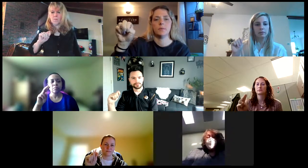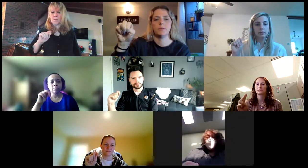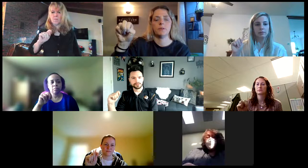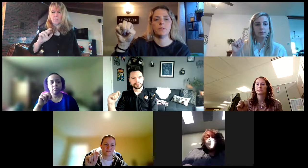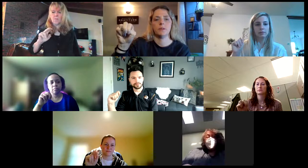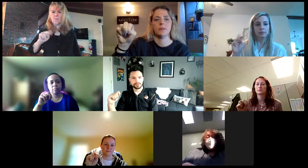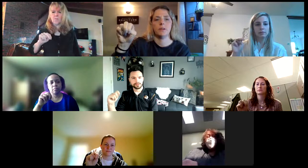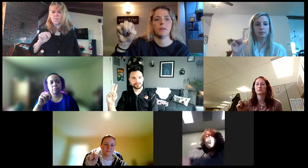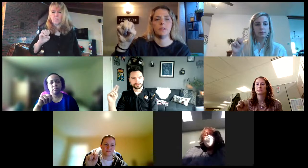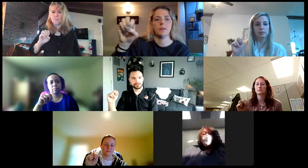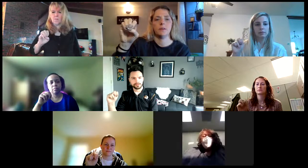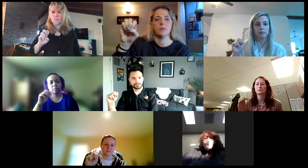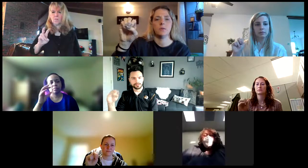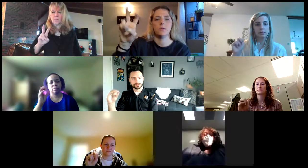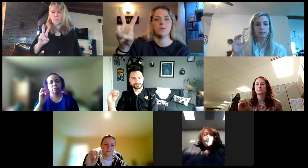November,